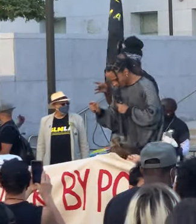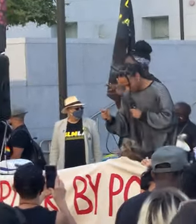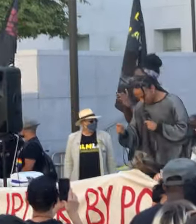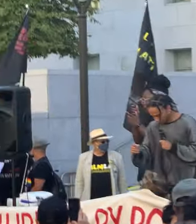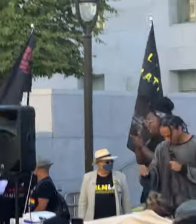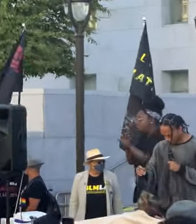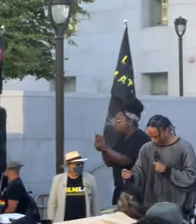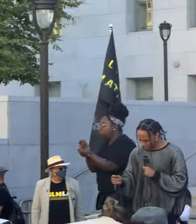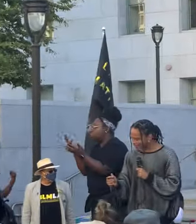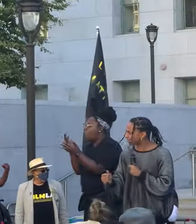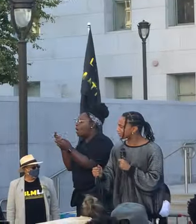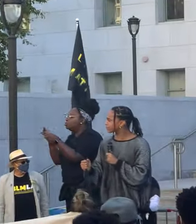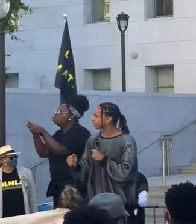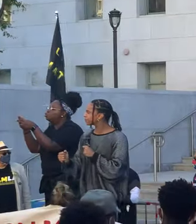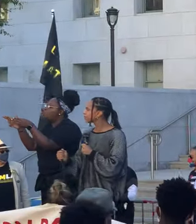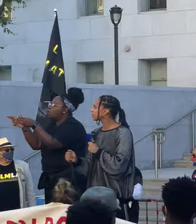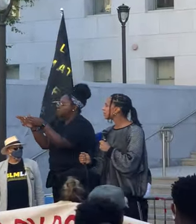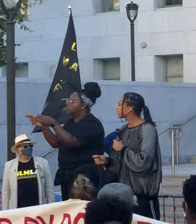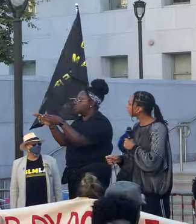I want to keep it short, and